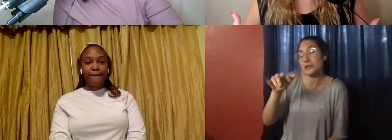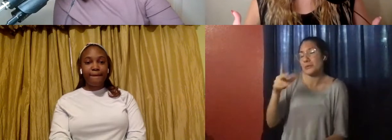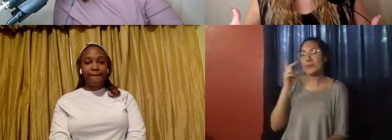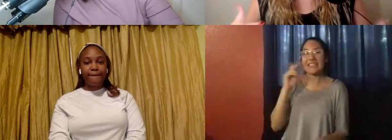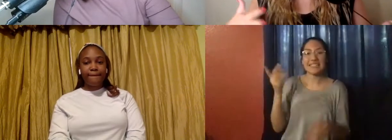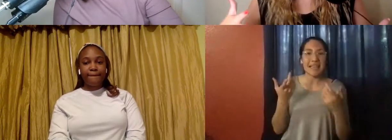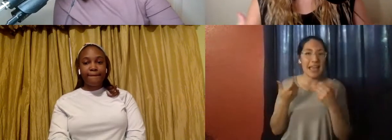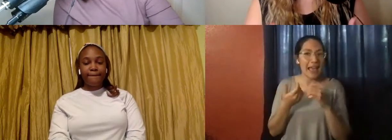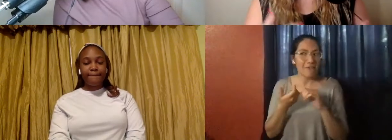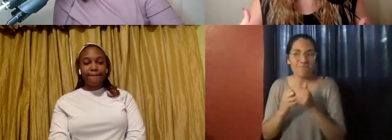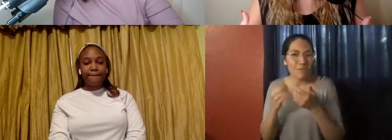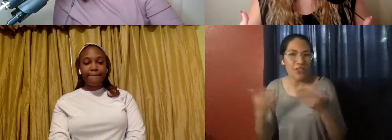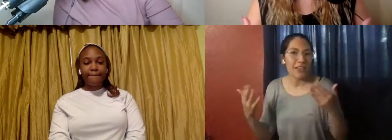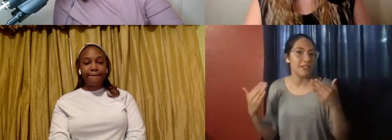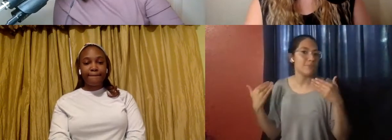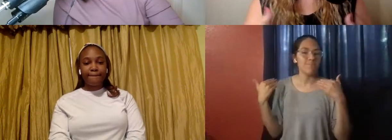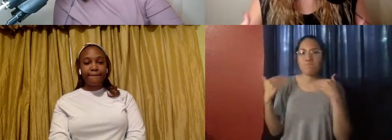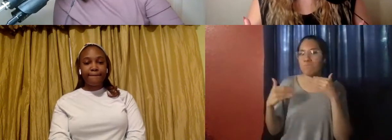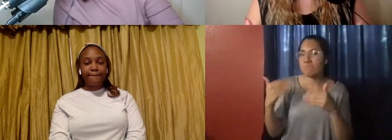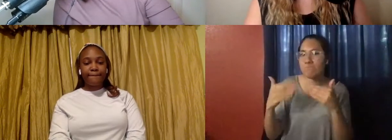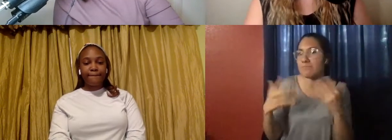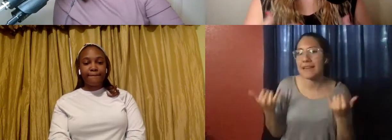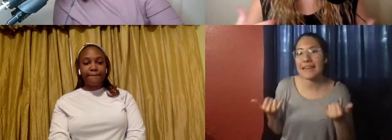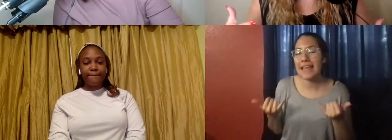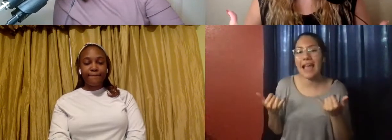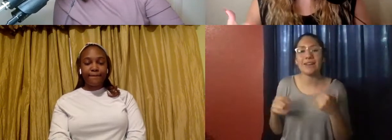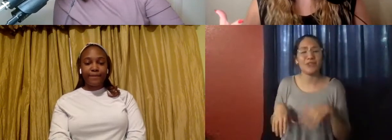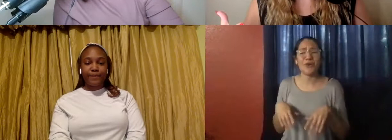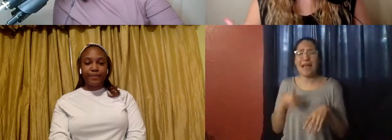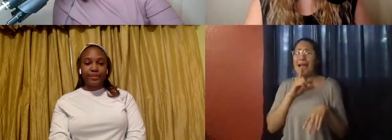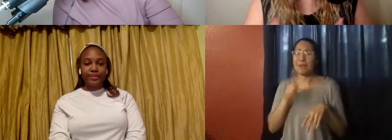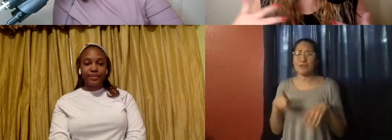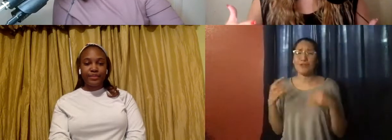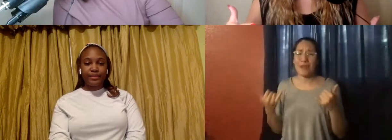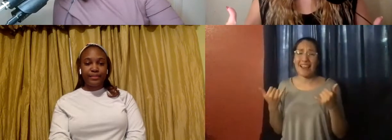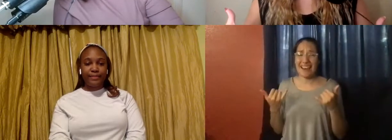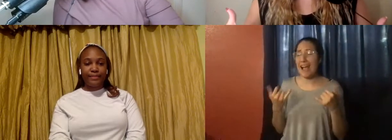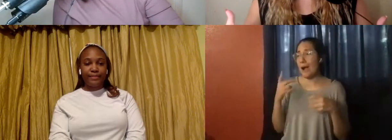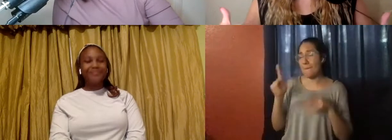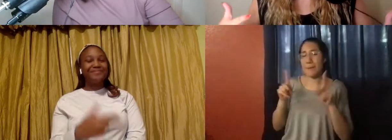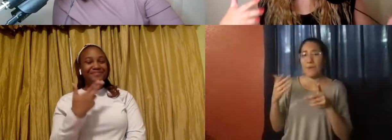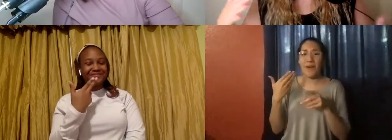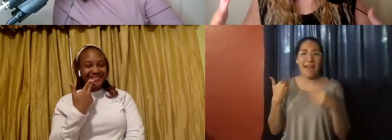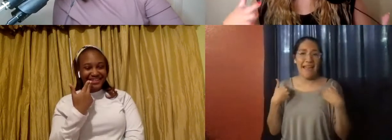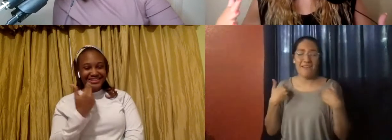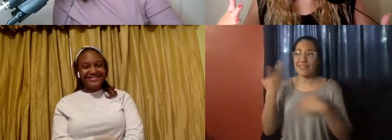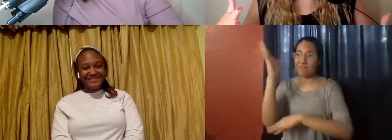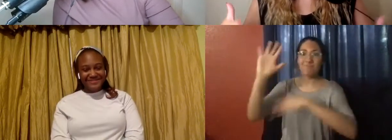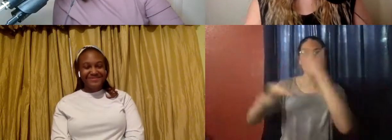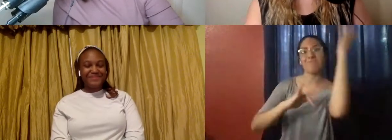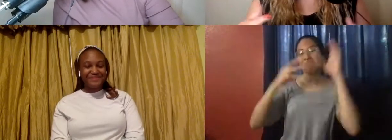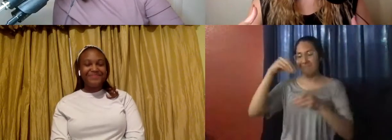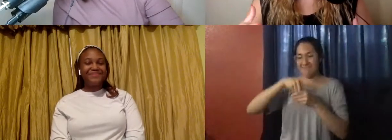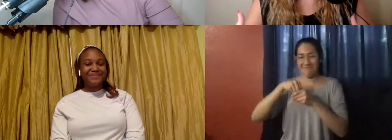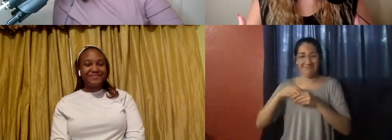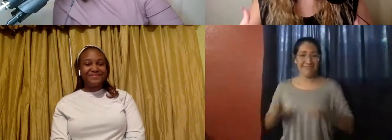everyone's just walking around with like a rainforest in their sweats because nobody's left the house, or they're barely just getting back to it, and they all have razor burn